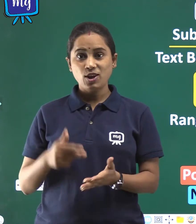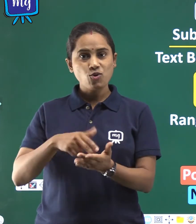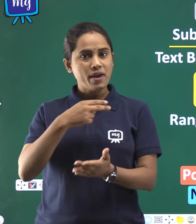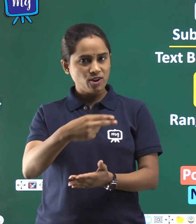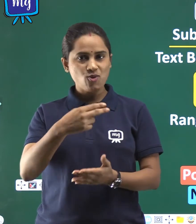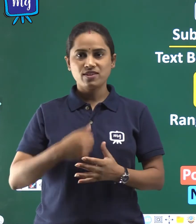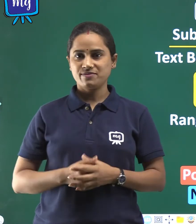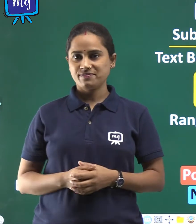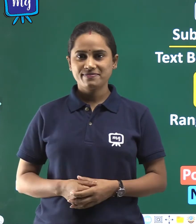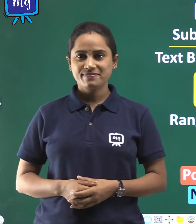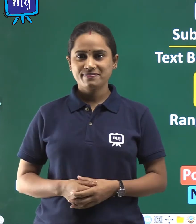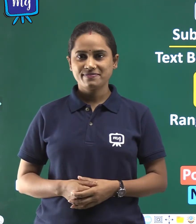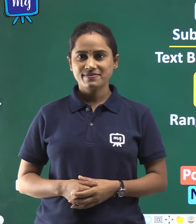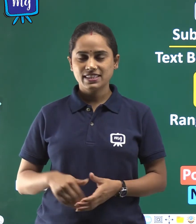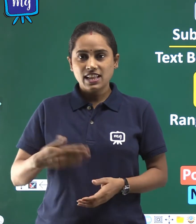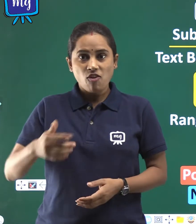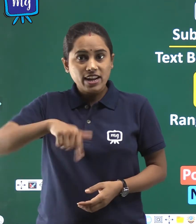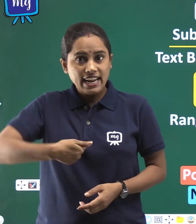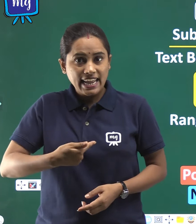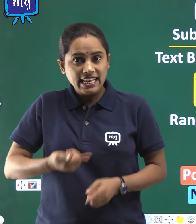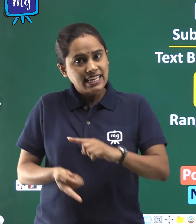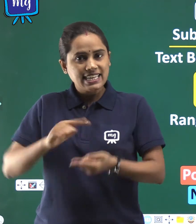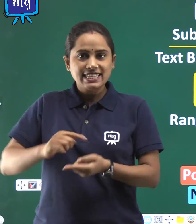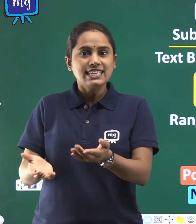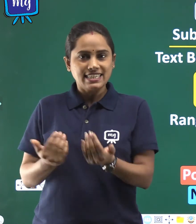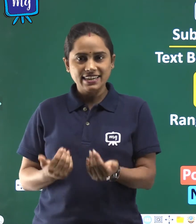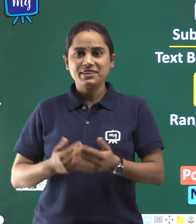Bangalore. After his returning,